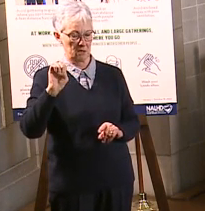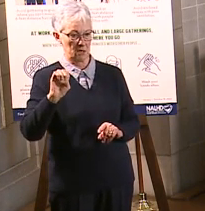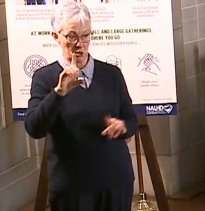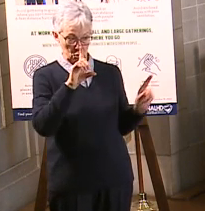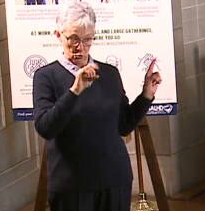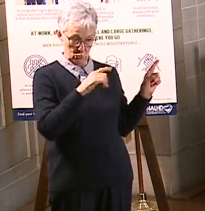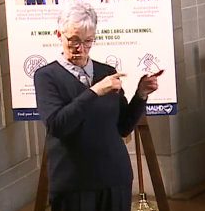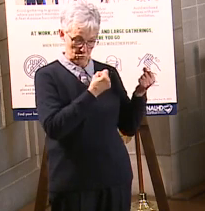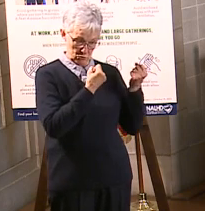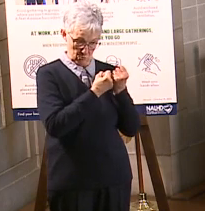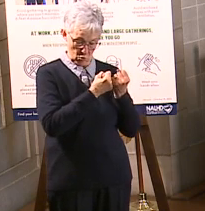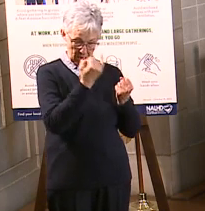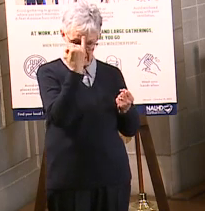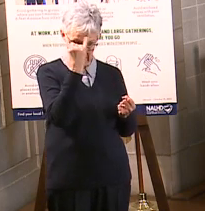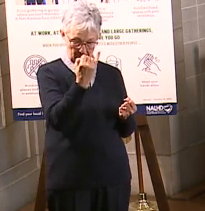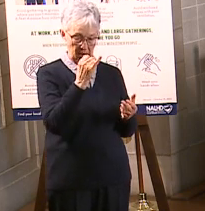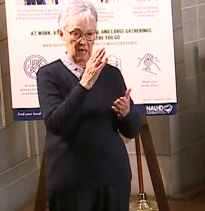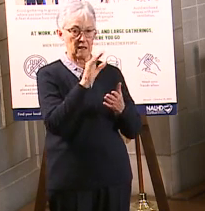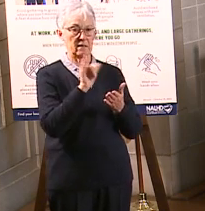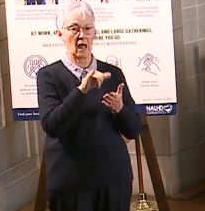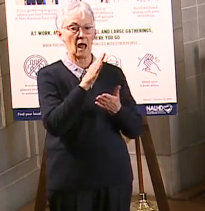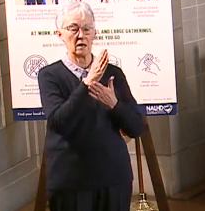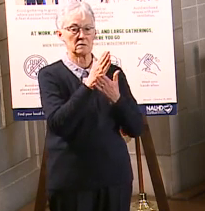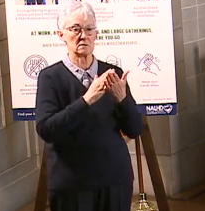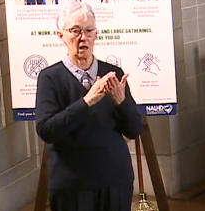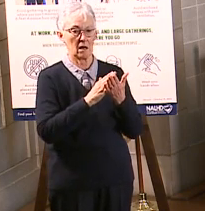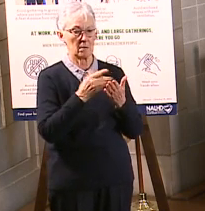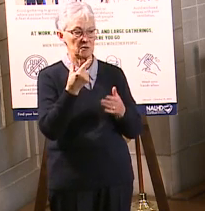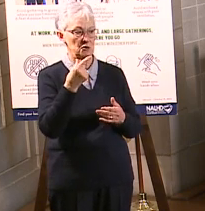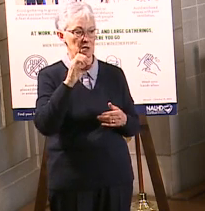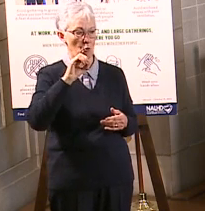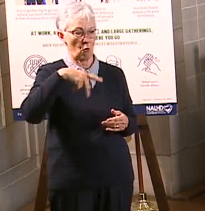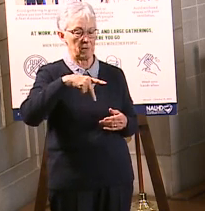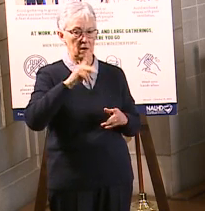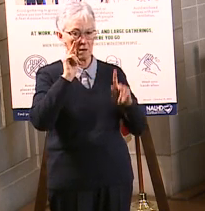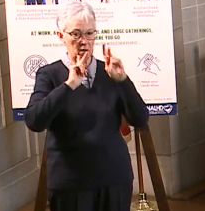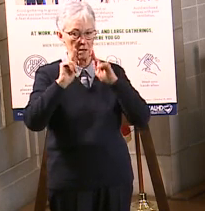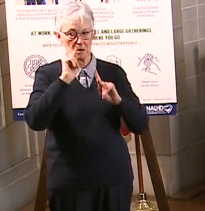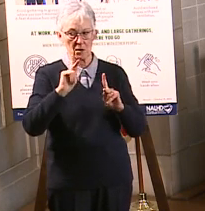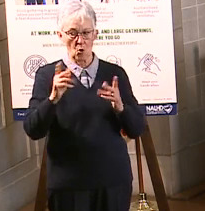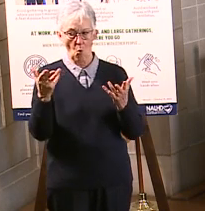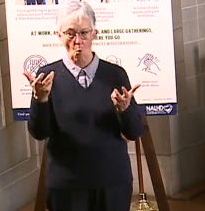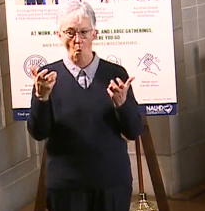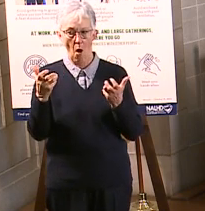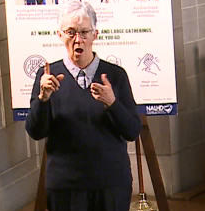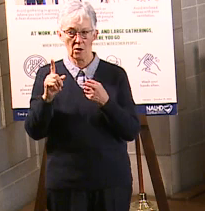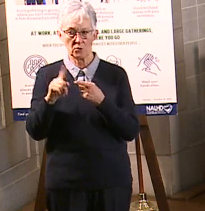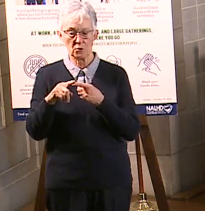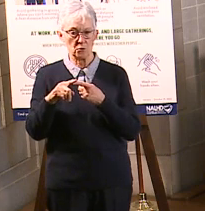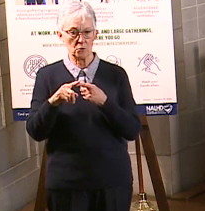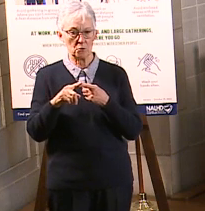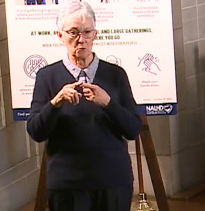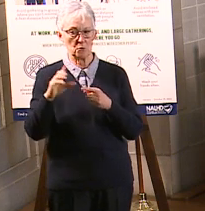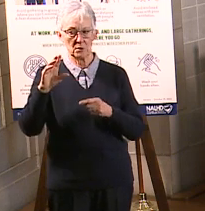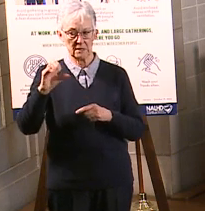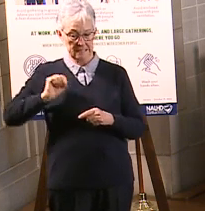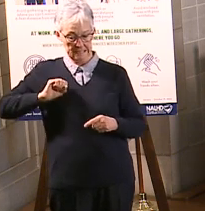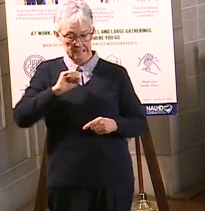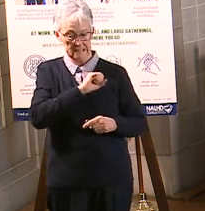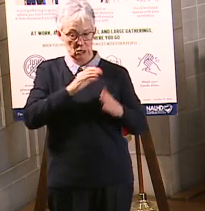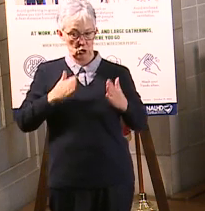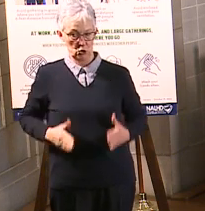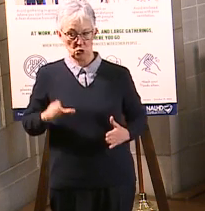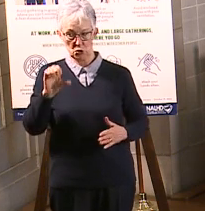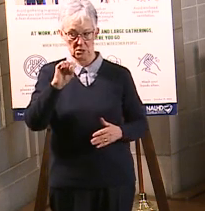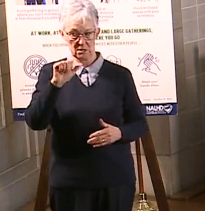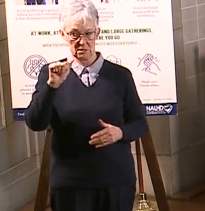GOP activists to censure Senator Ben Sasse? What do you say to party folks who argue that Senator Sasse used party